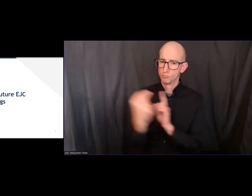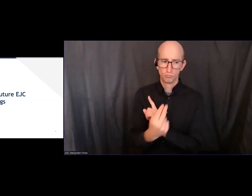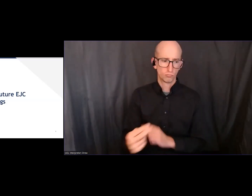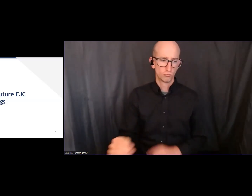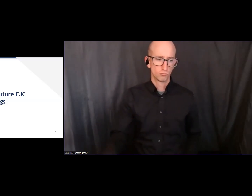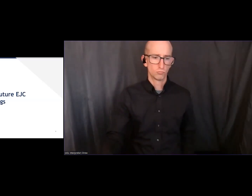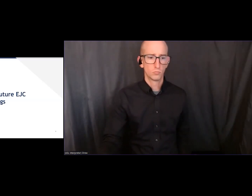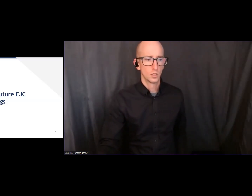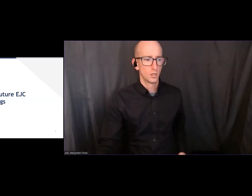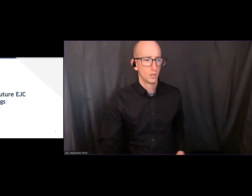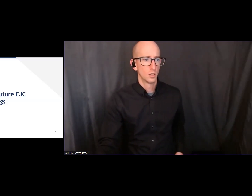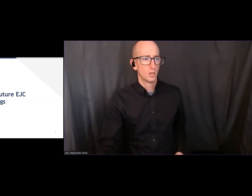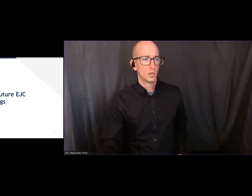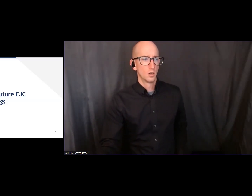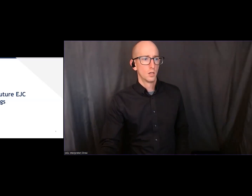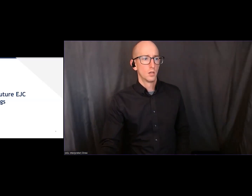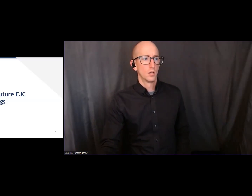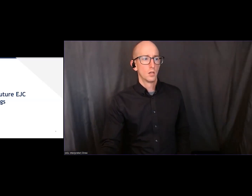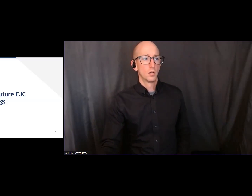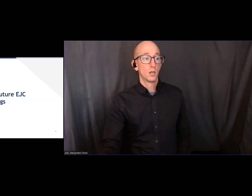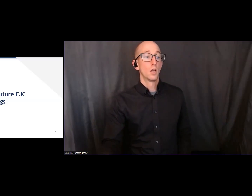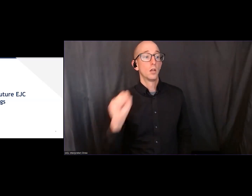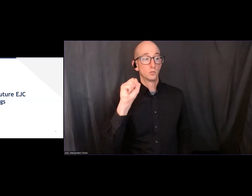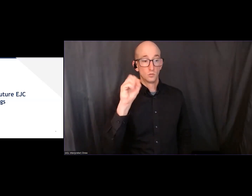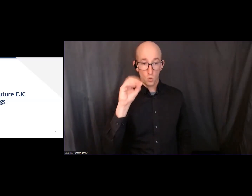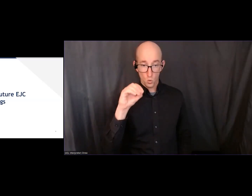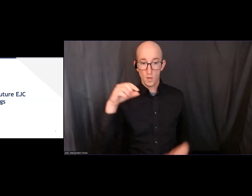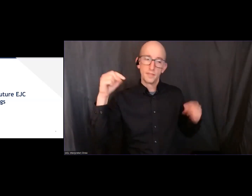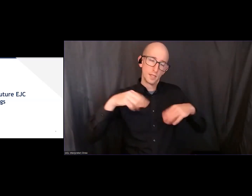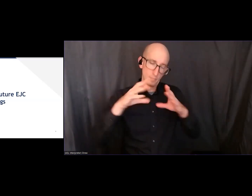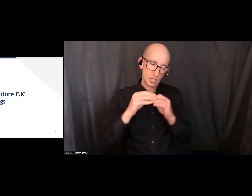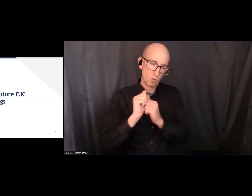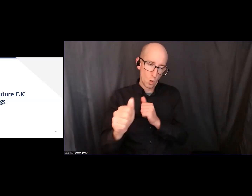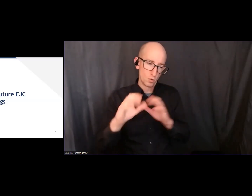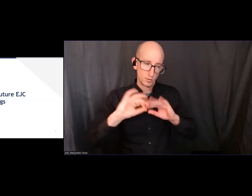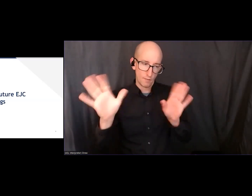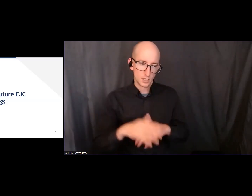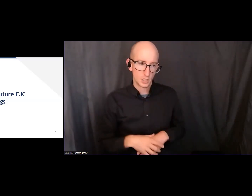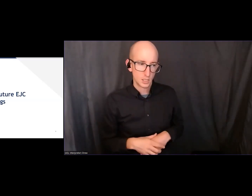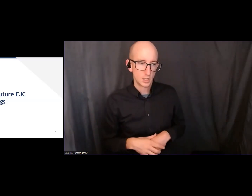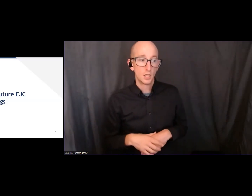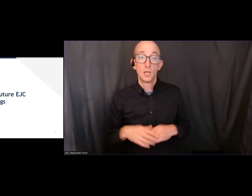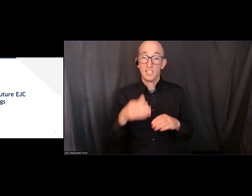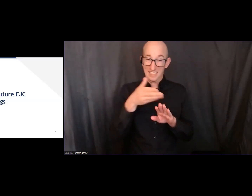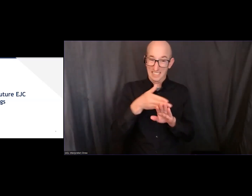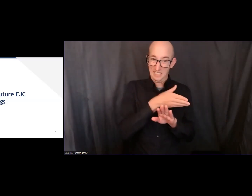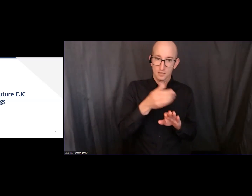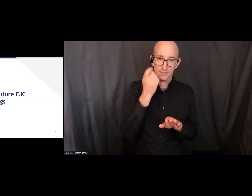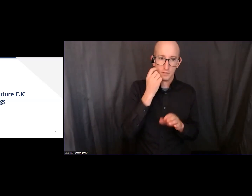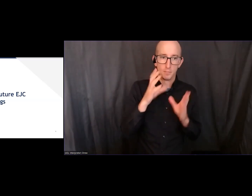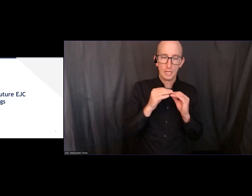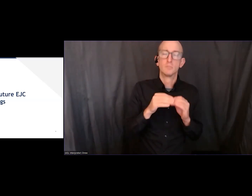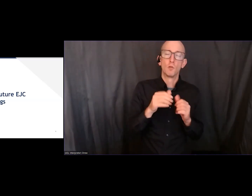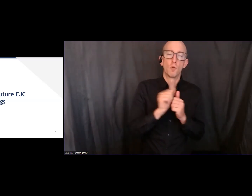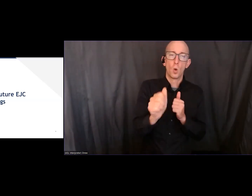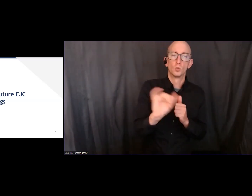so this meeting is obviously remote. The meeting before was also remote. The